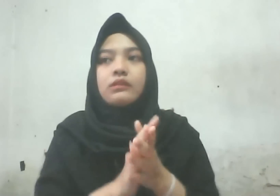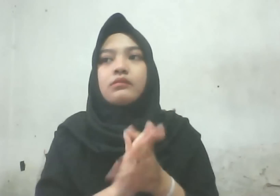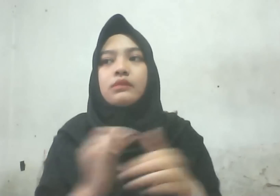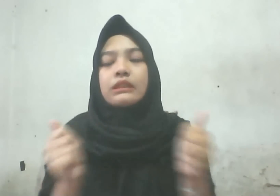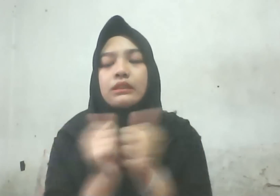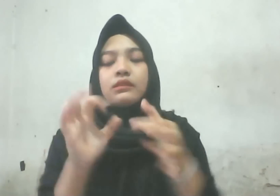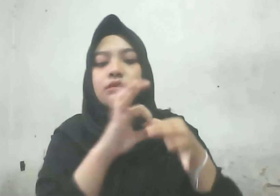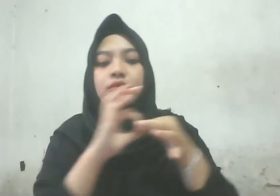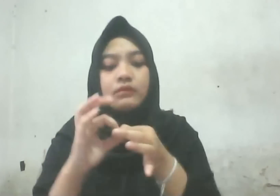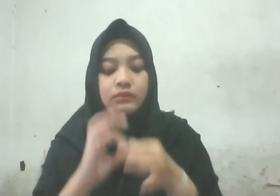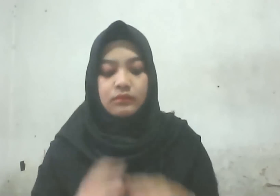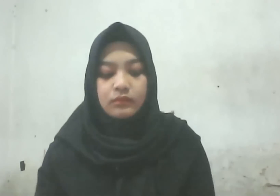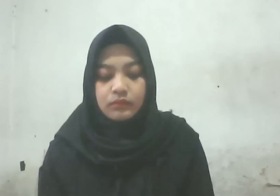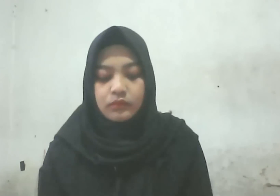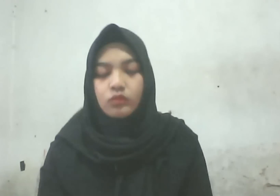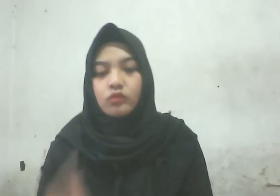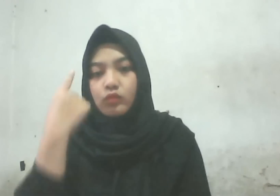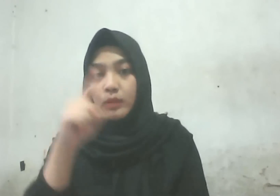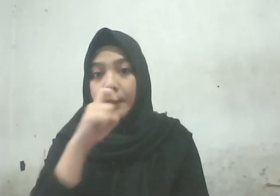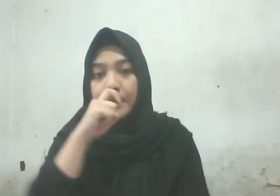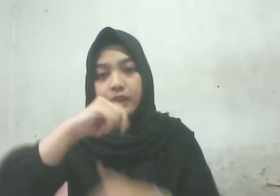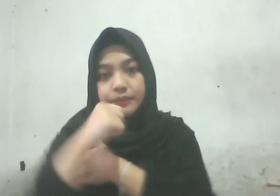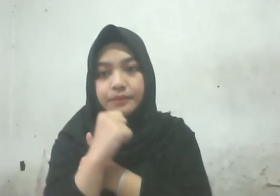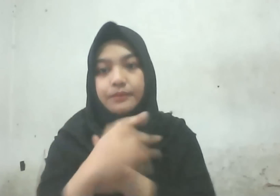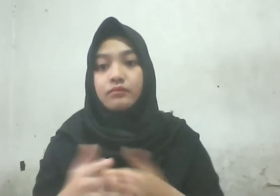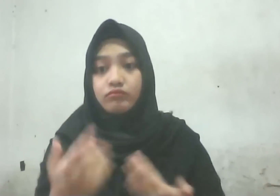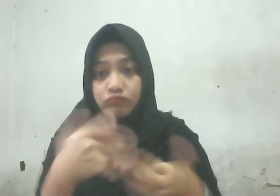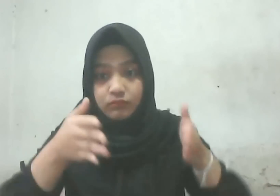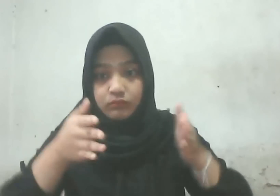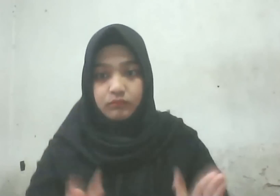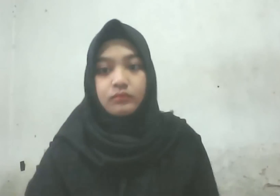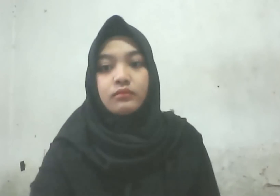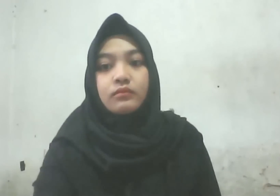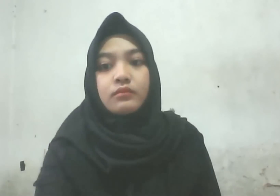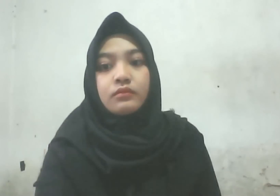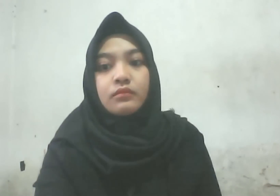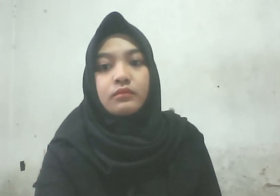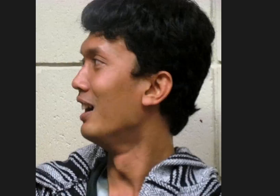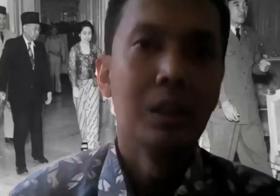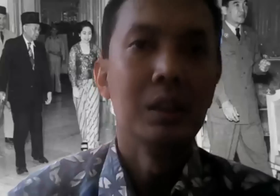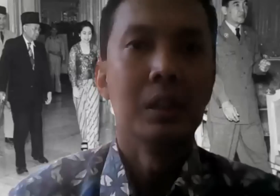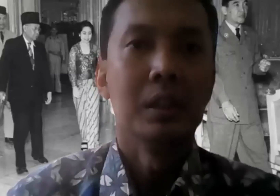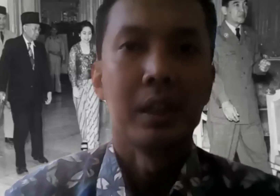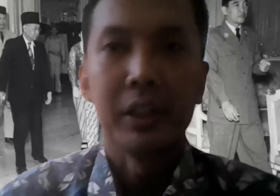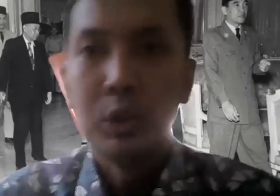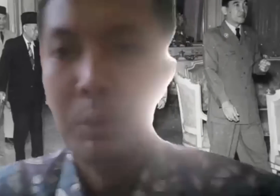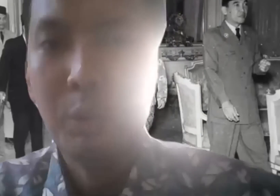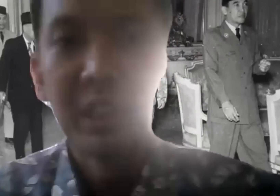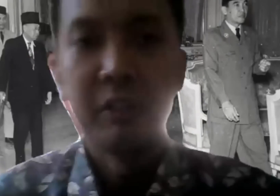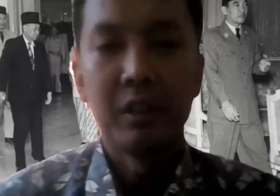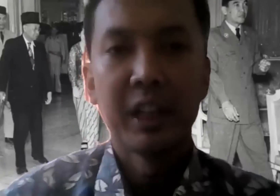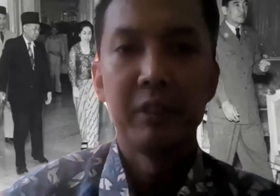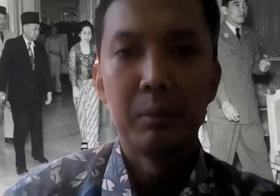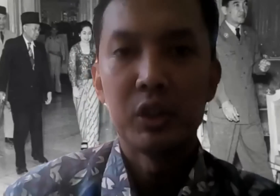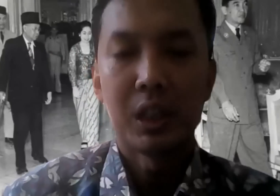for Mr. Tohari, are you ready? Okay, so thank you. It's time yours, sir. Thank you, Ibu